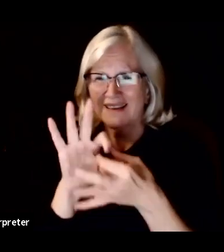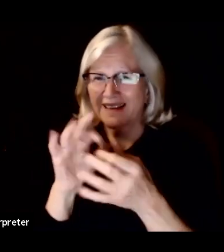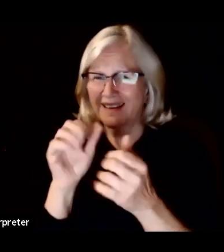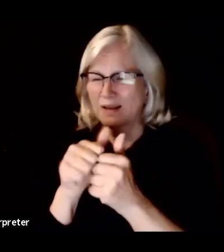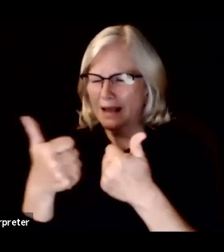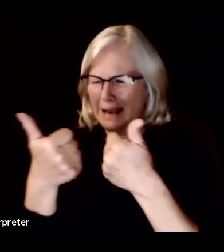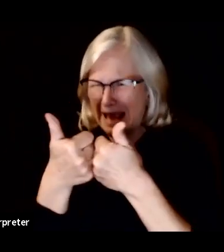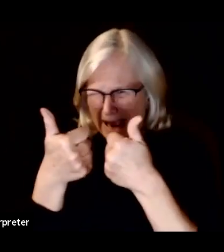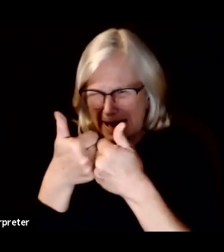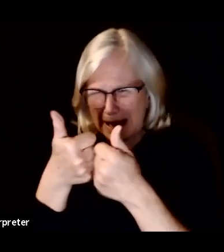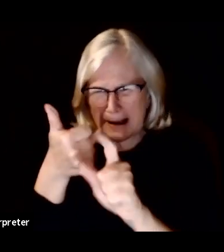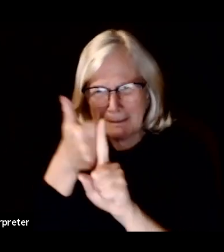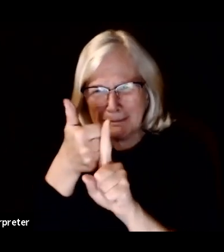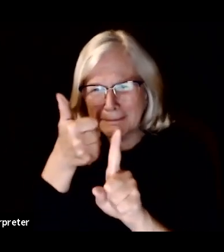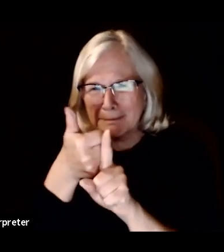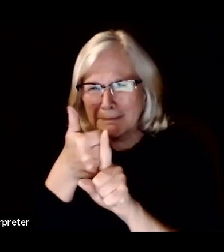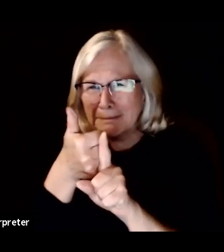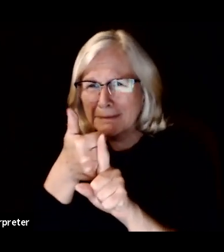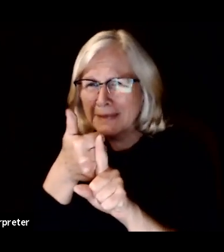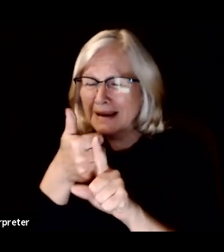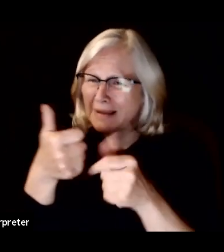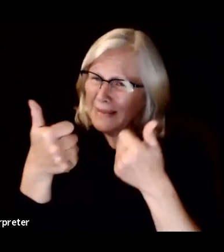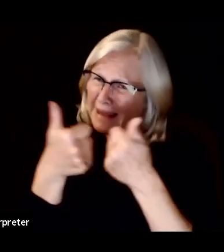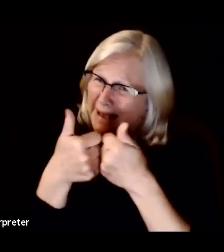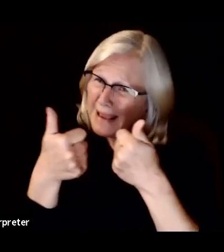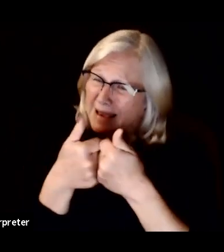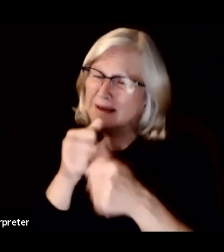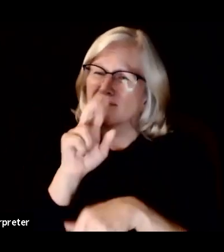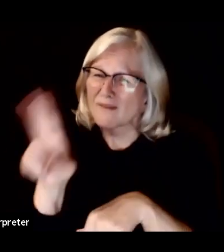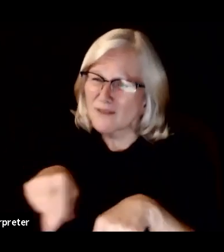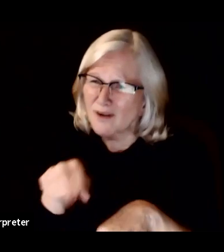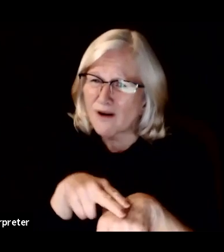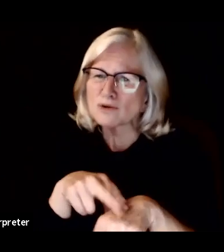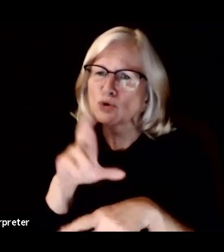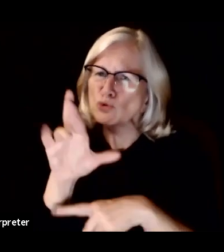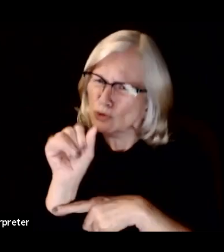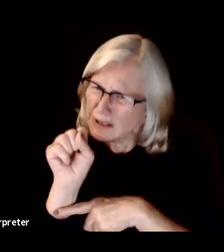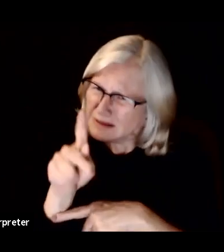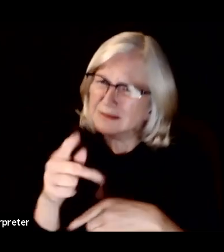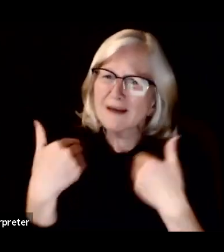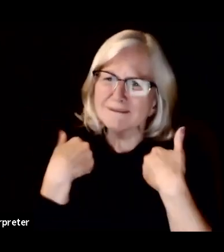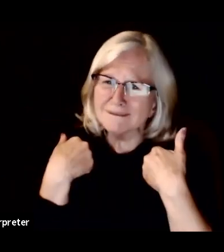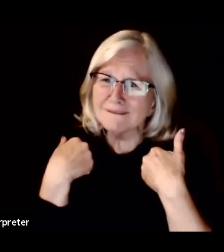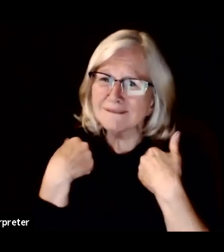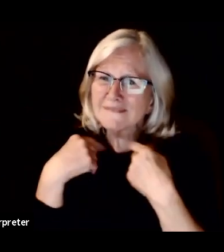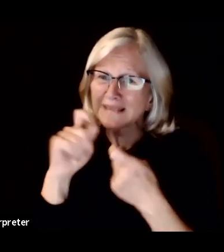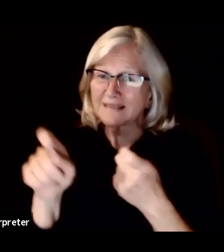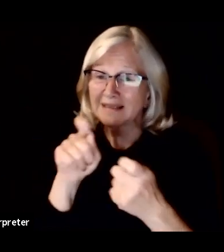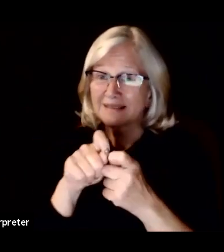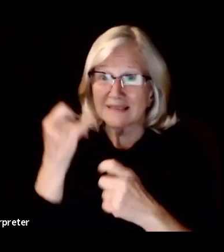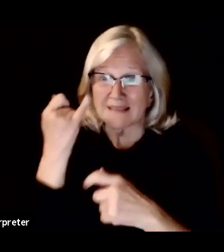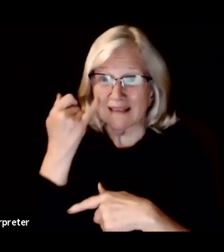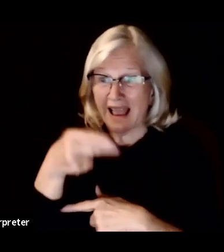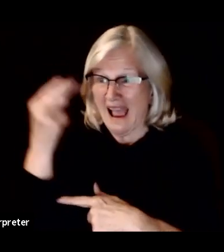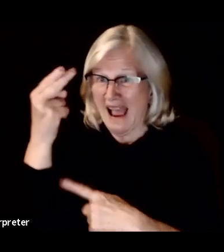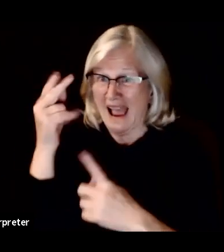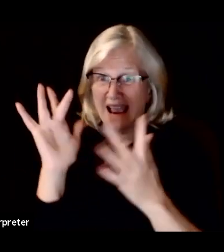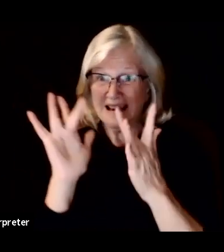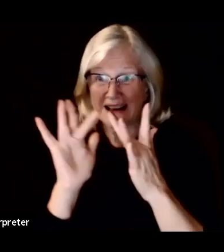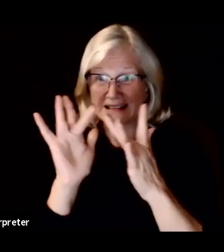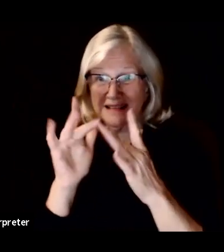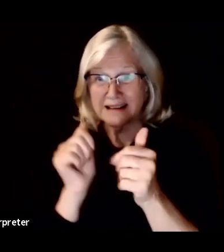do carry a level of risk, especially for high contact sports. But we just really, again, want to reinforce the importance